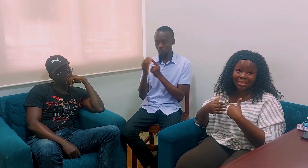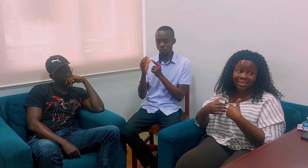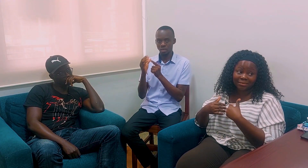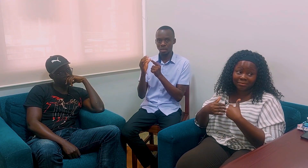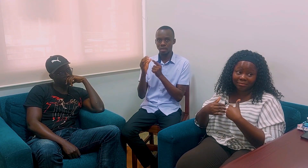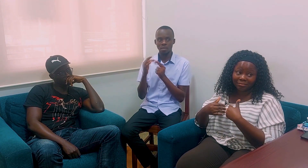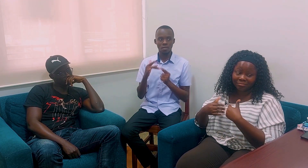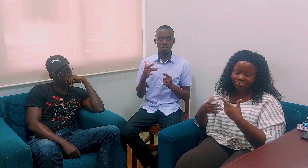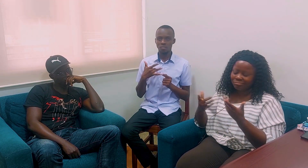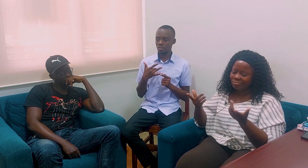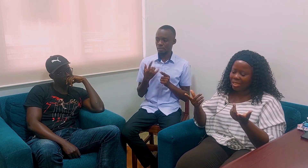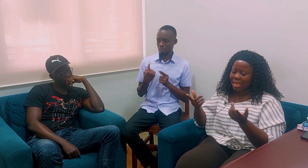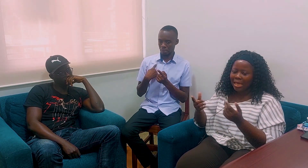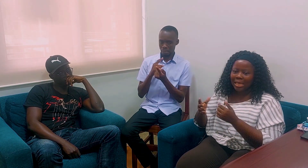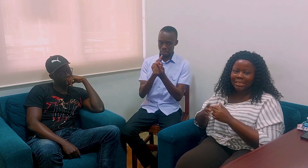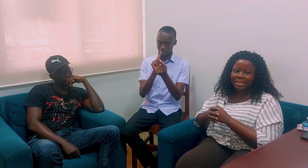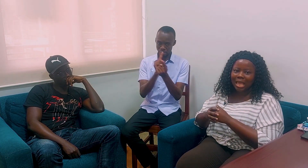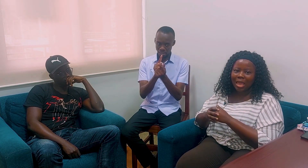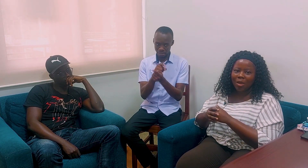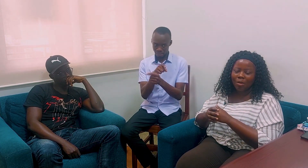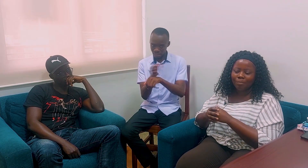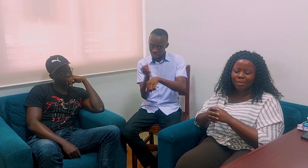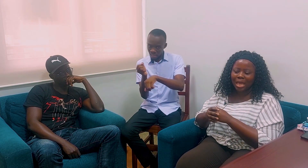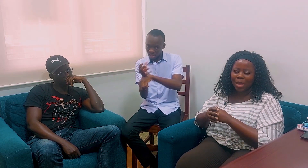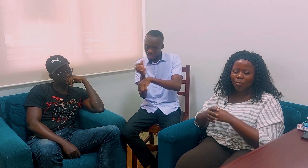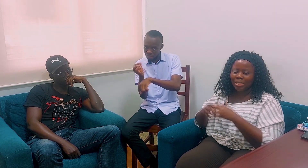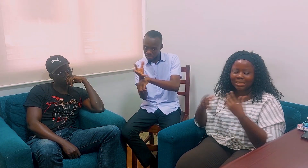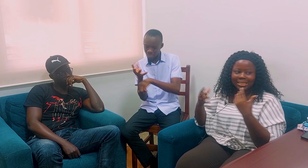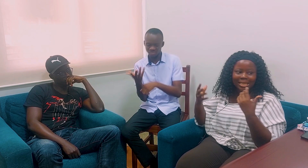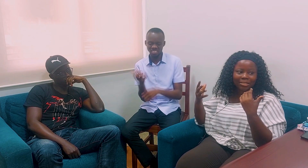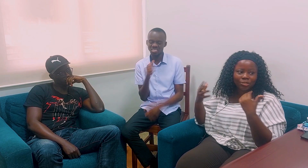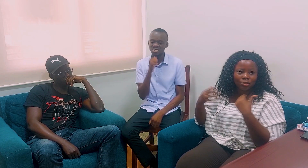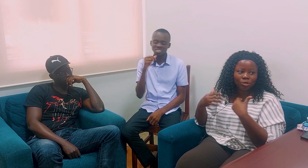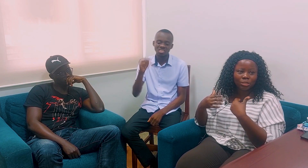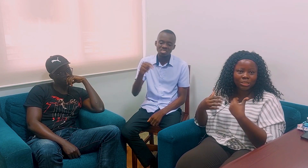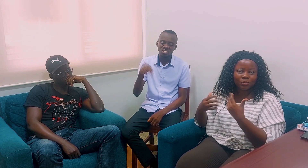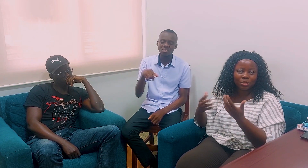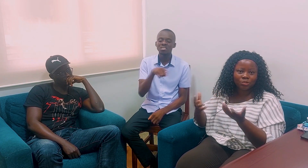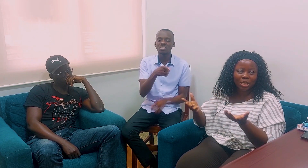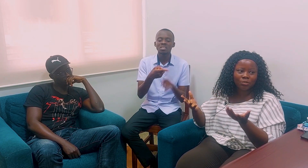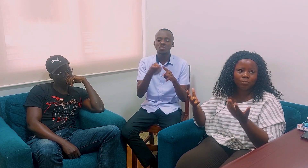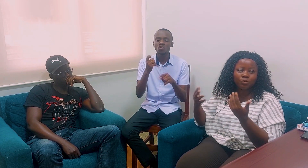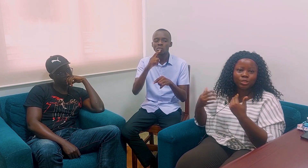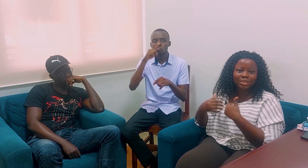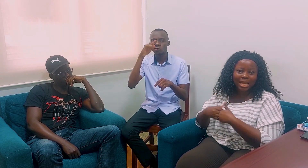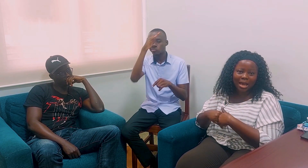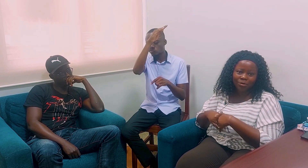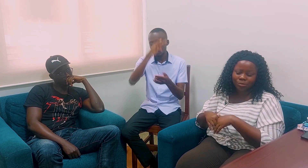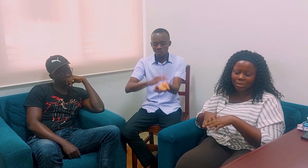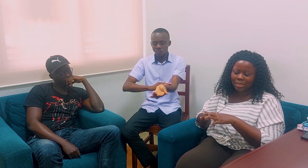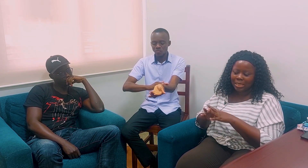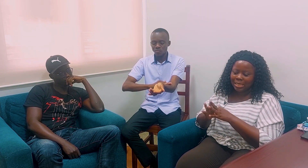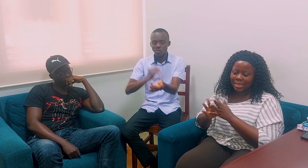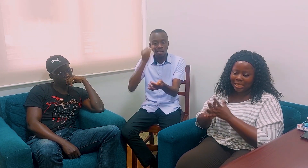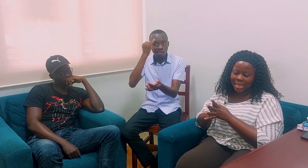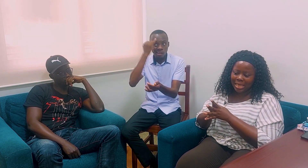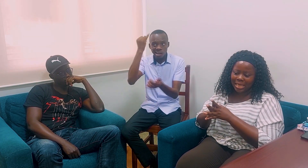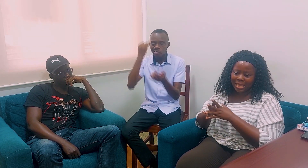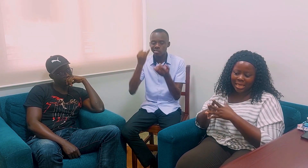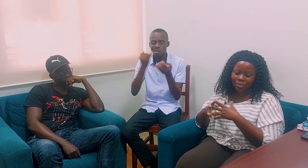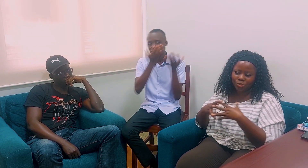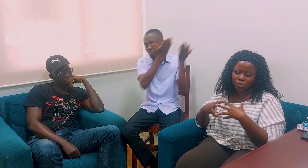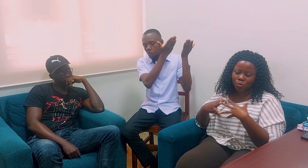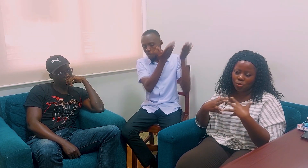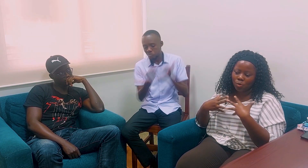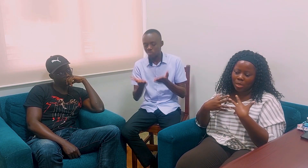is not a thing. As a Western ideology we are trying to push down